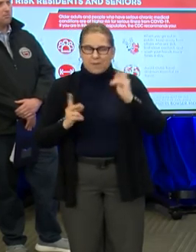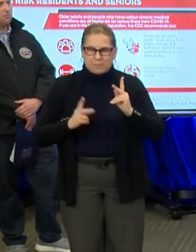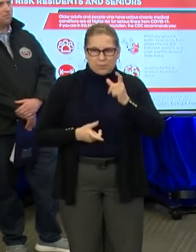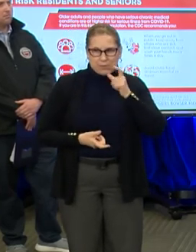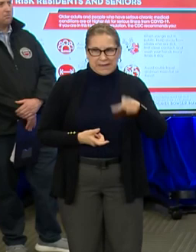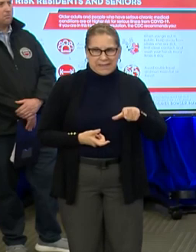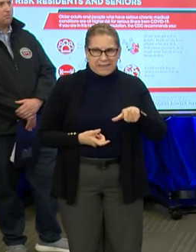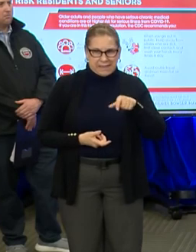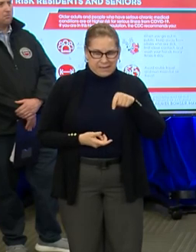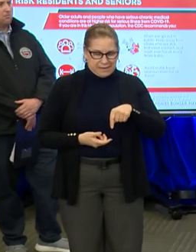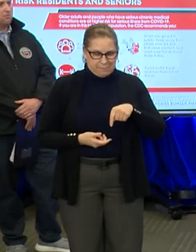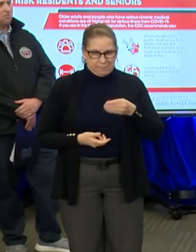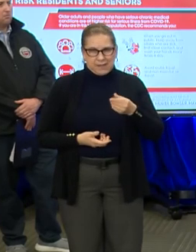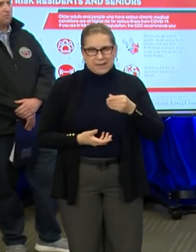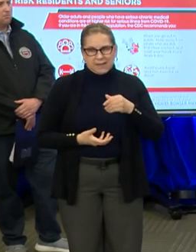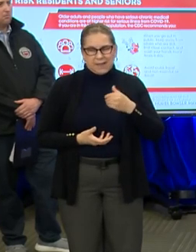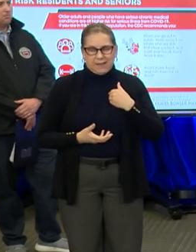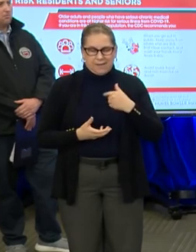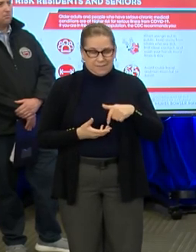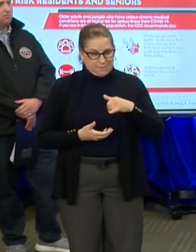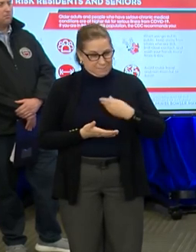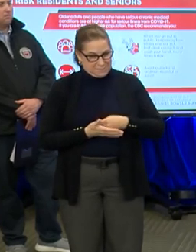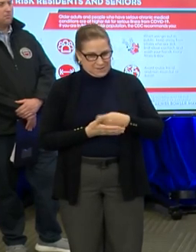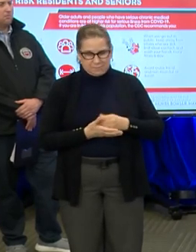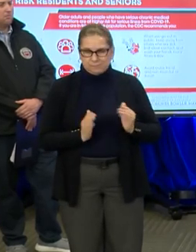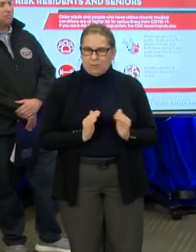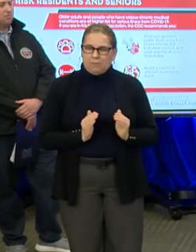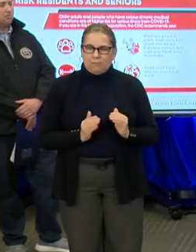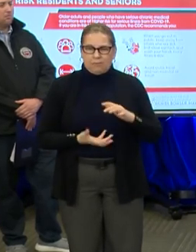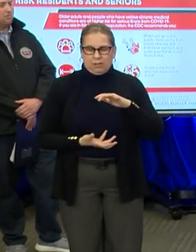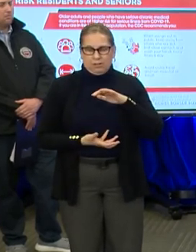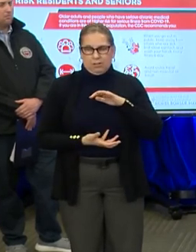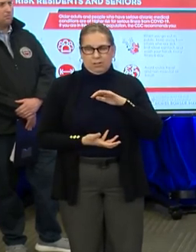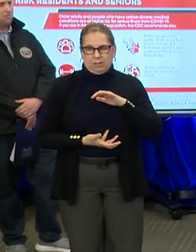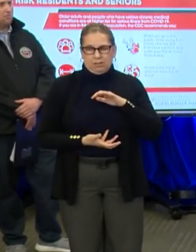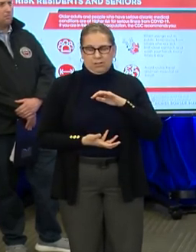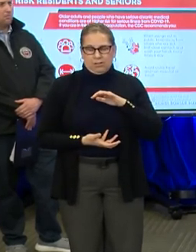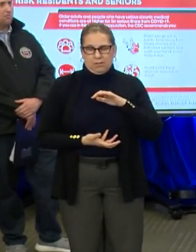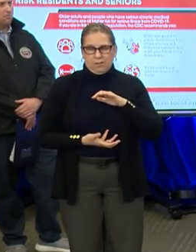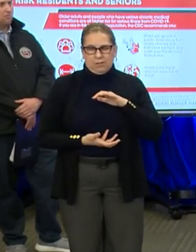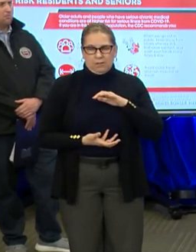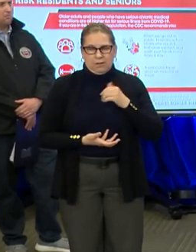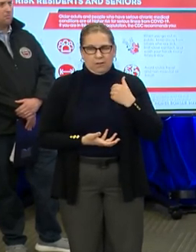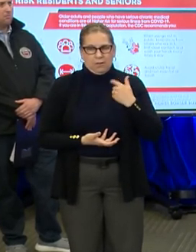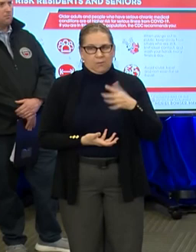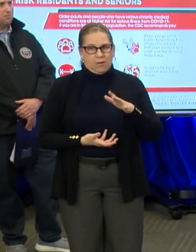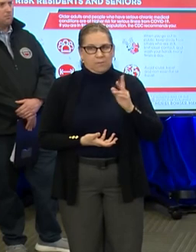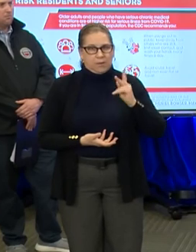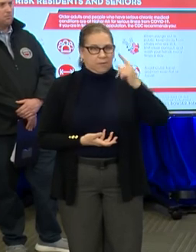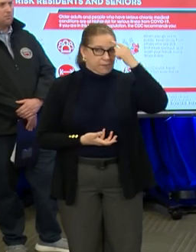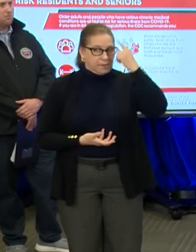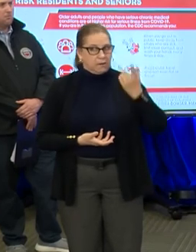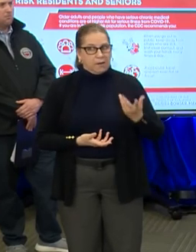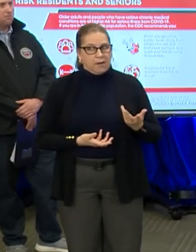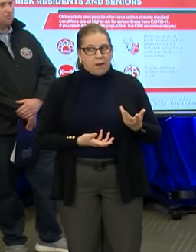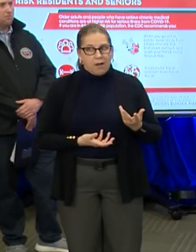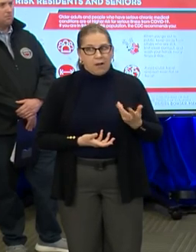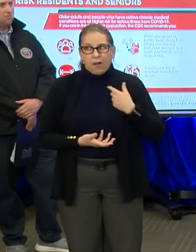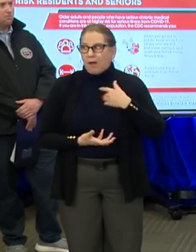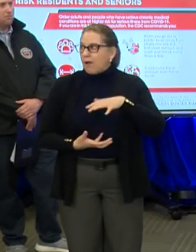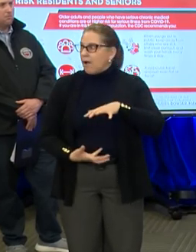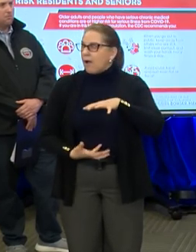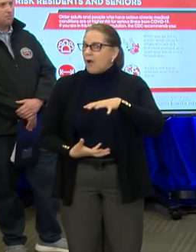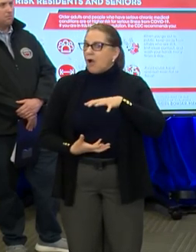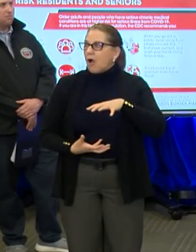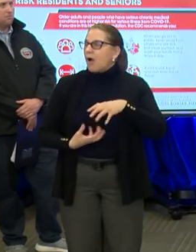Basically. So I don't want to give the impression that's what's happening. I should step